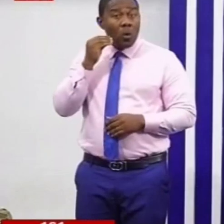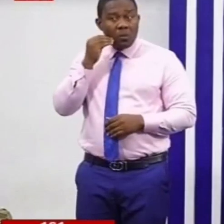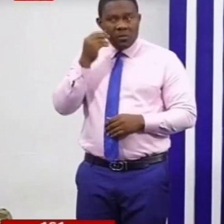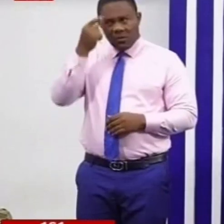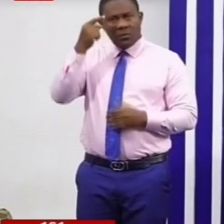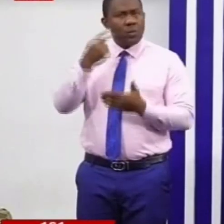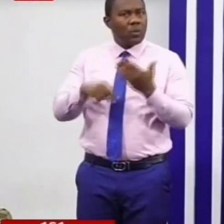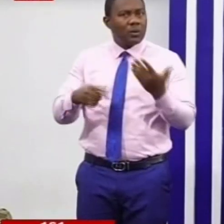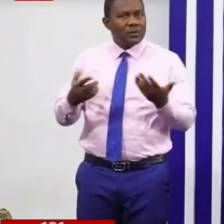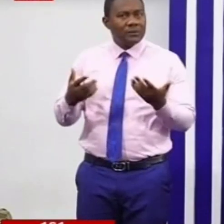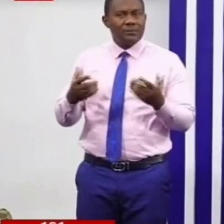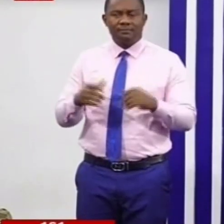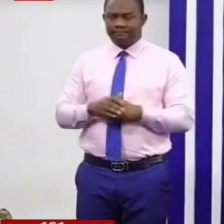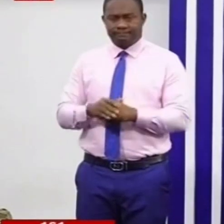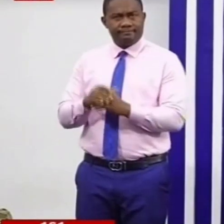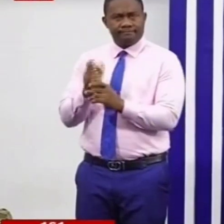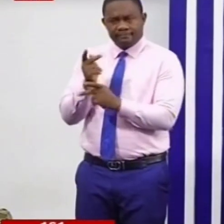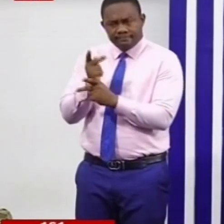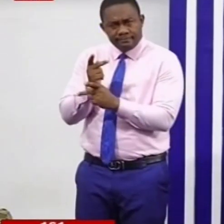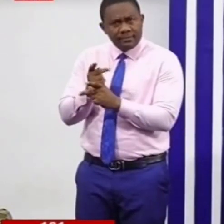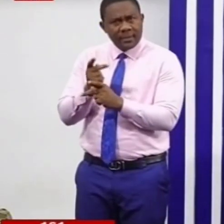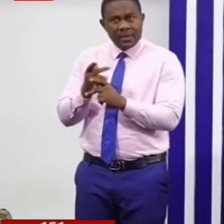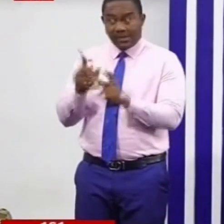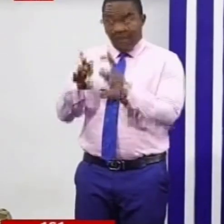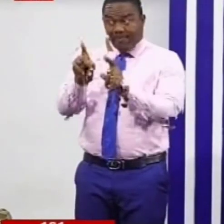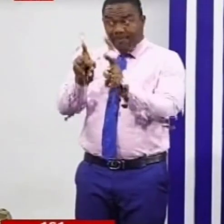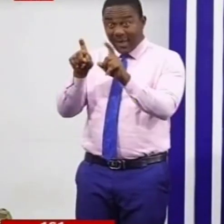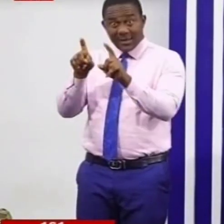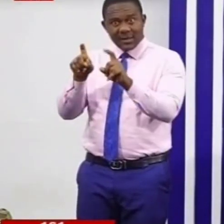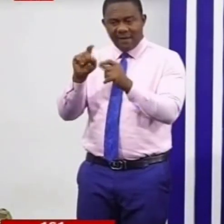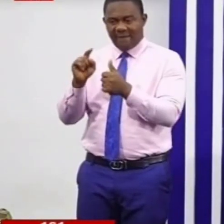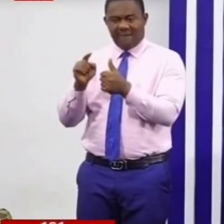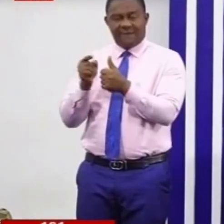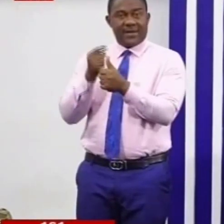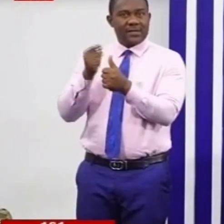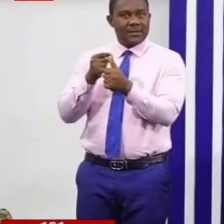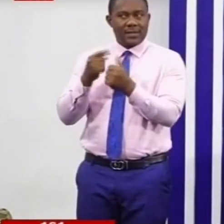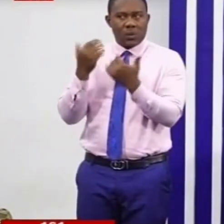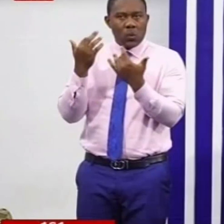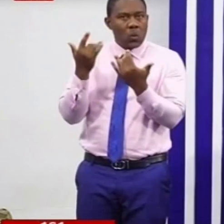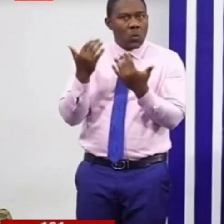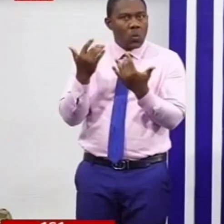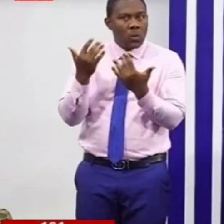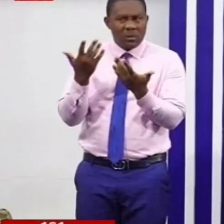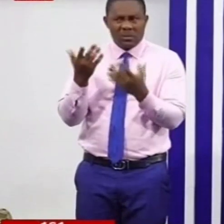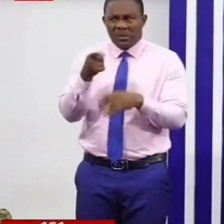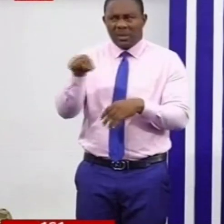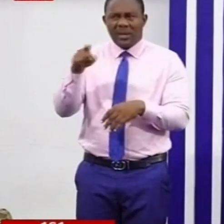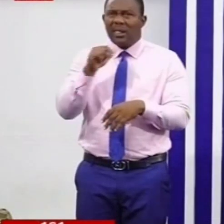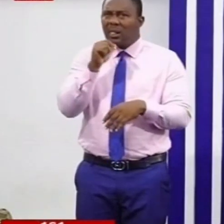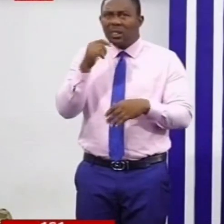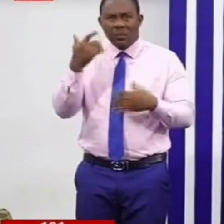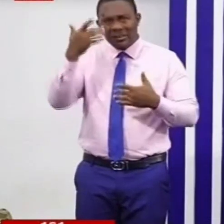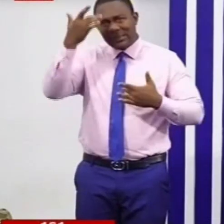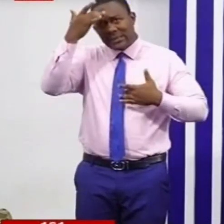They have had first repeat tests, now waiting results. They are not ill.